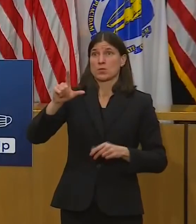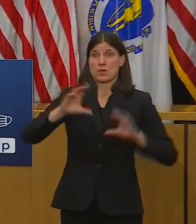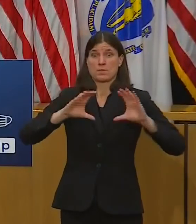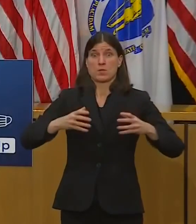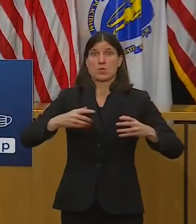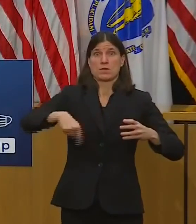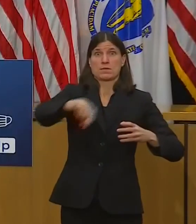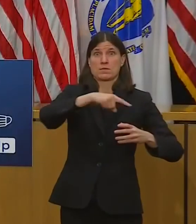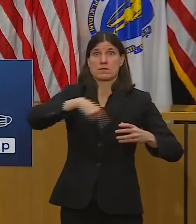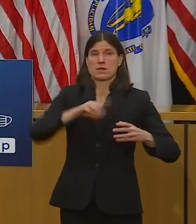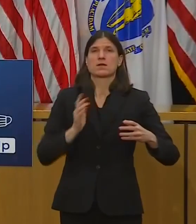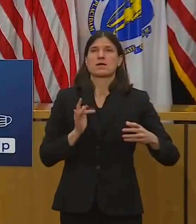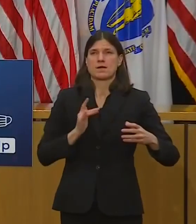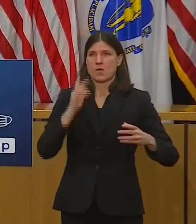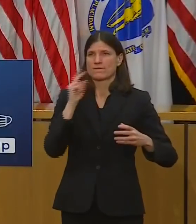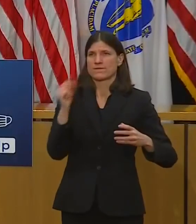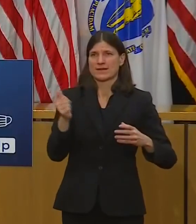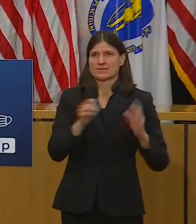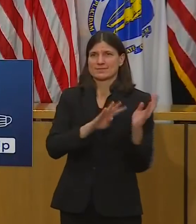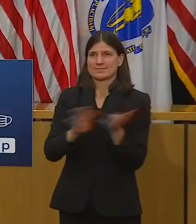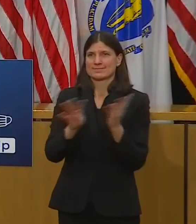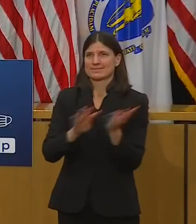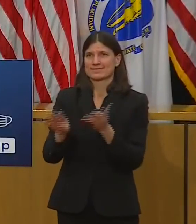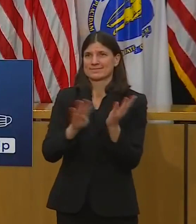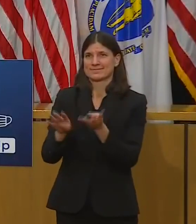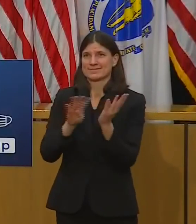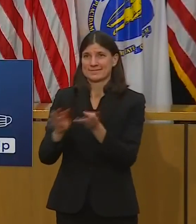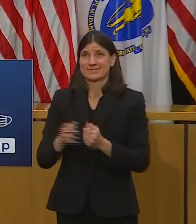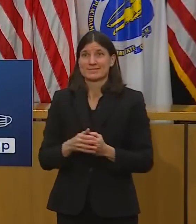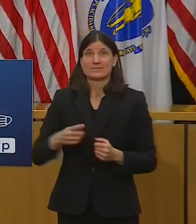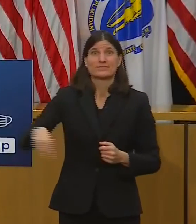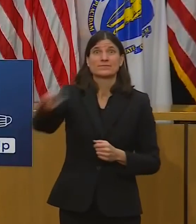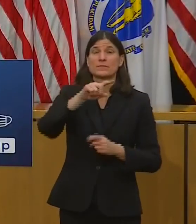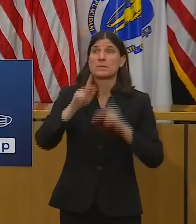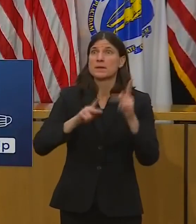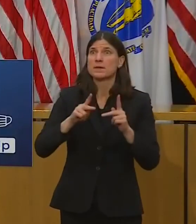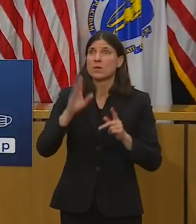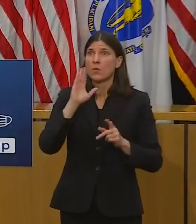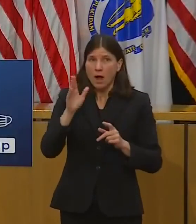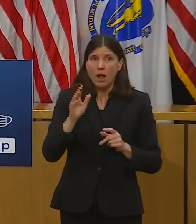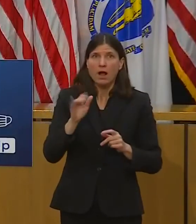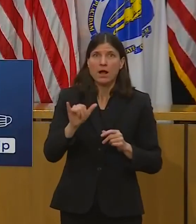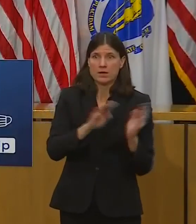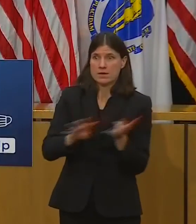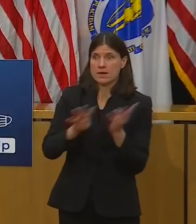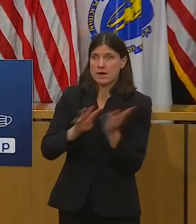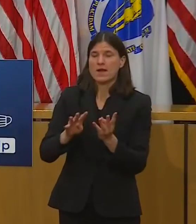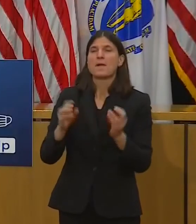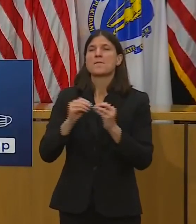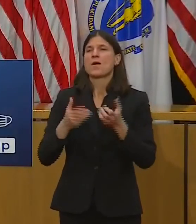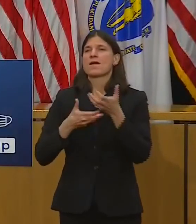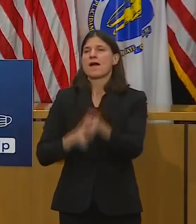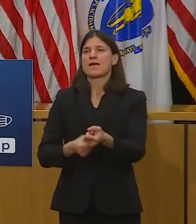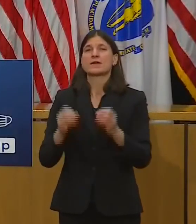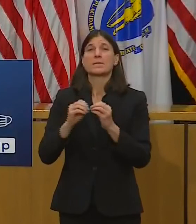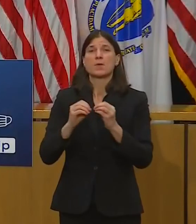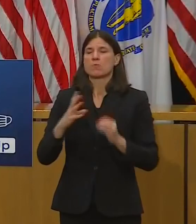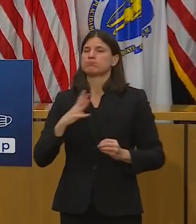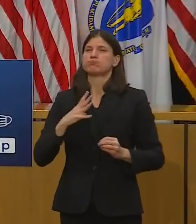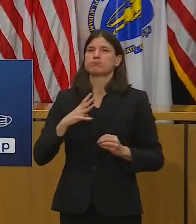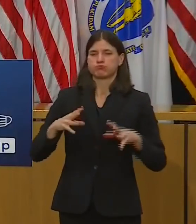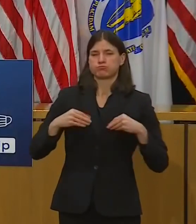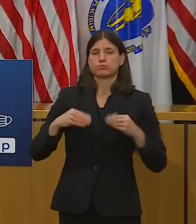confidence that it is safe to be in schools. And this new testing will give school officials more knowledge about what's happening inside their buildings